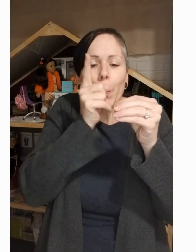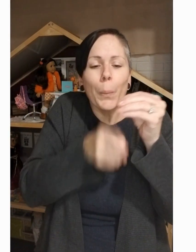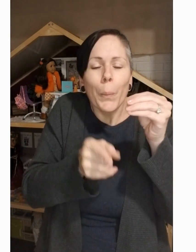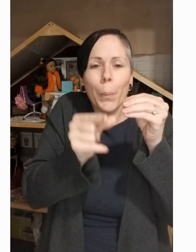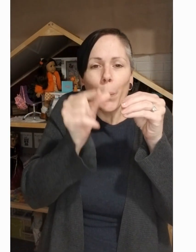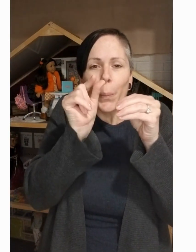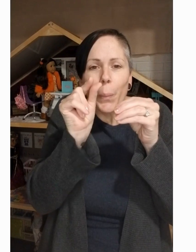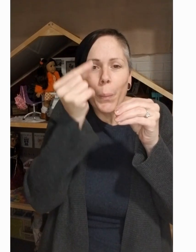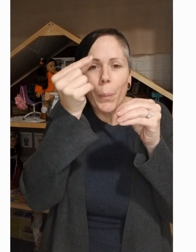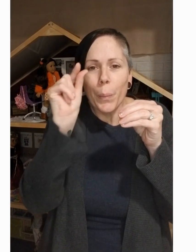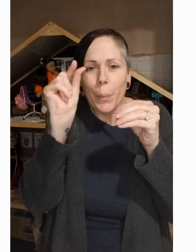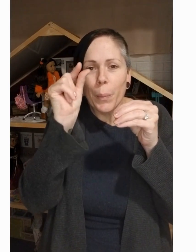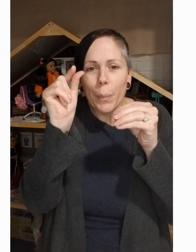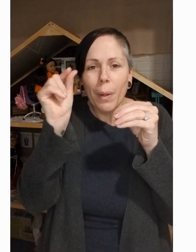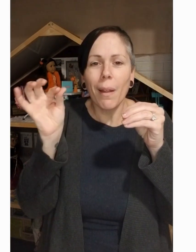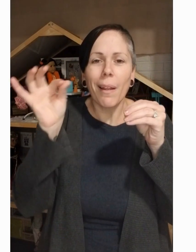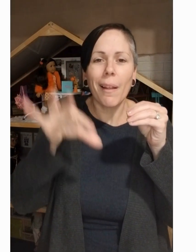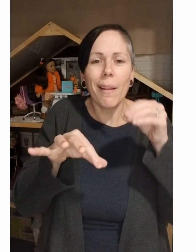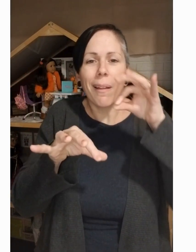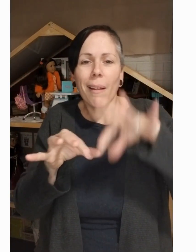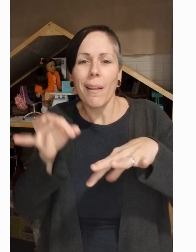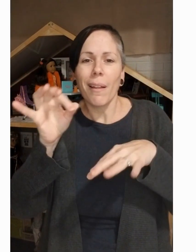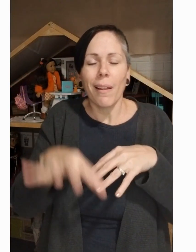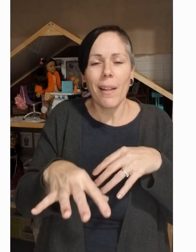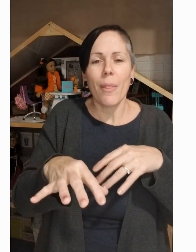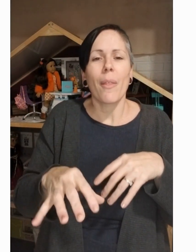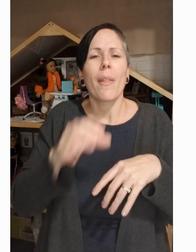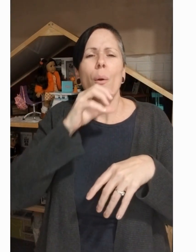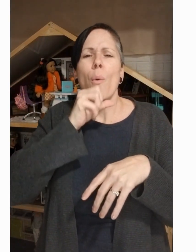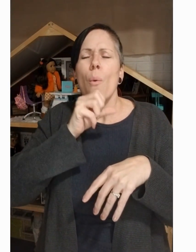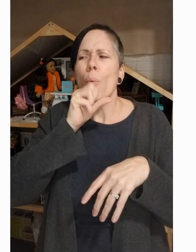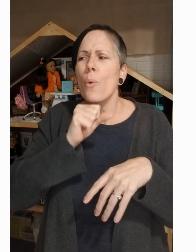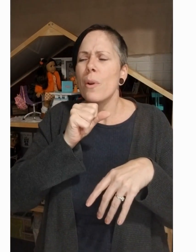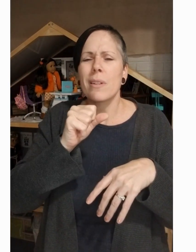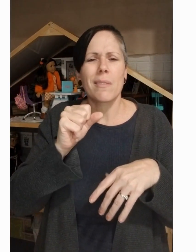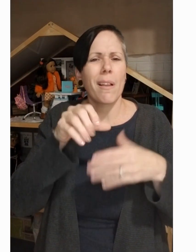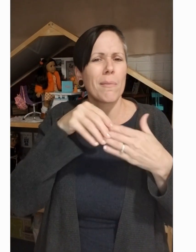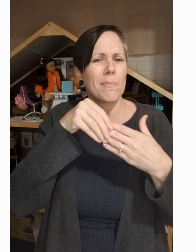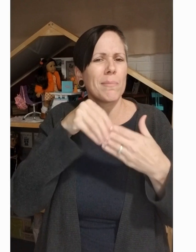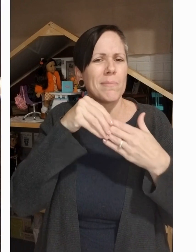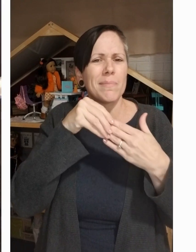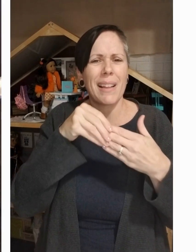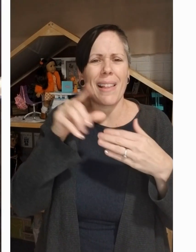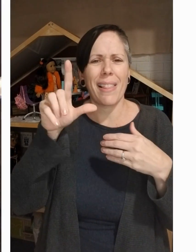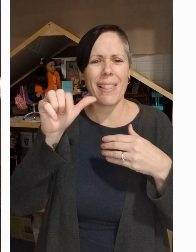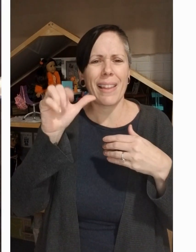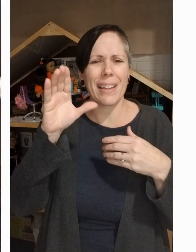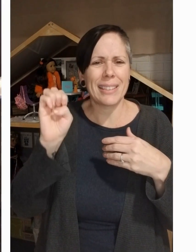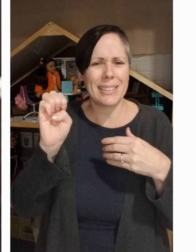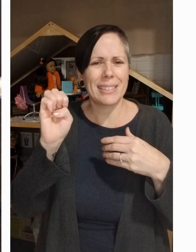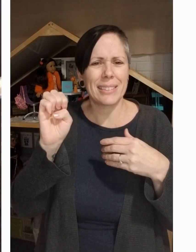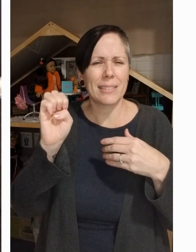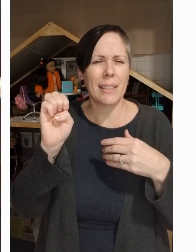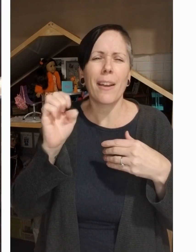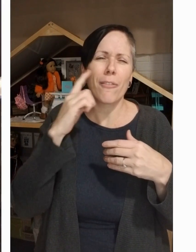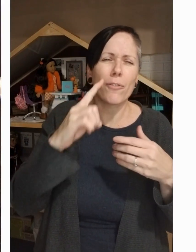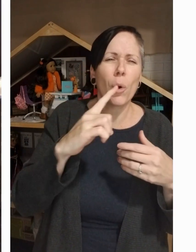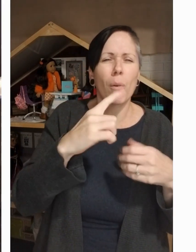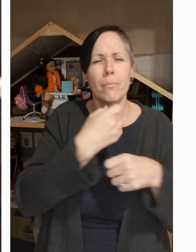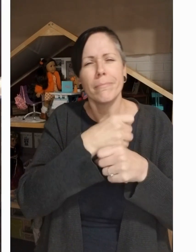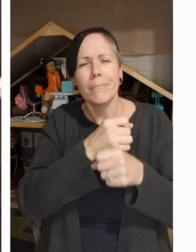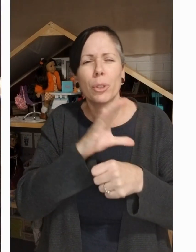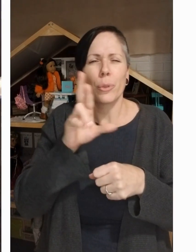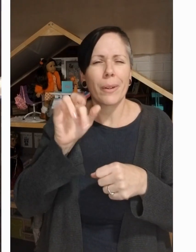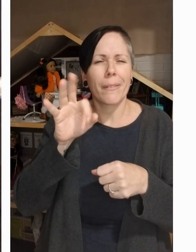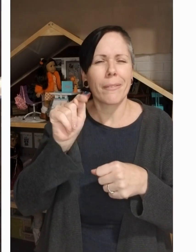sliced tomato things and I got some plastic like shoelace or lace, not shoelace, like craft